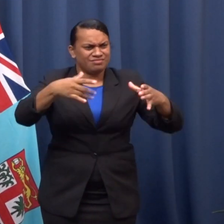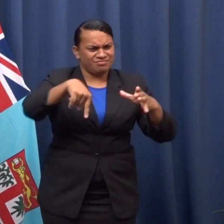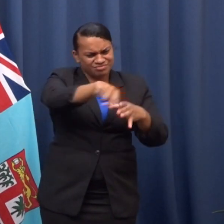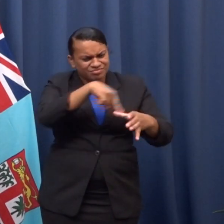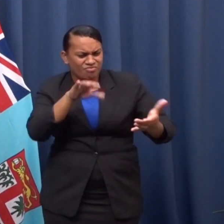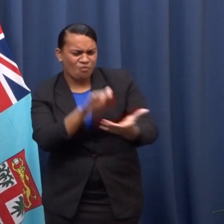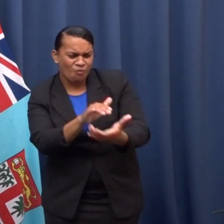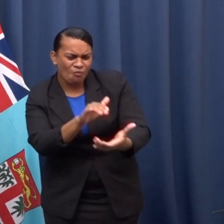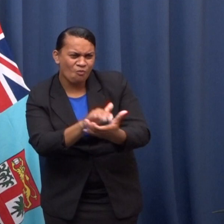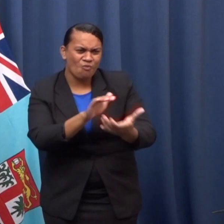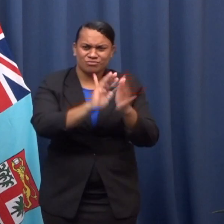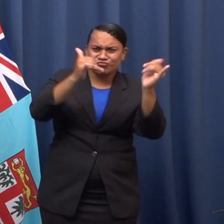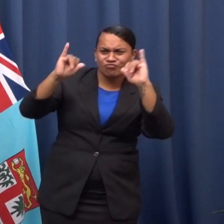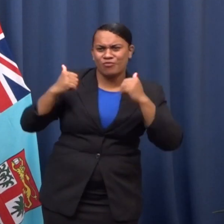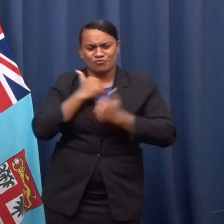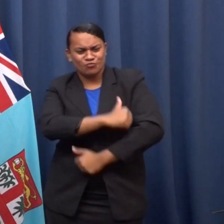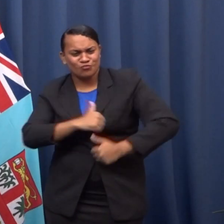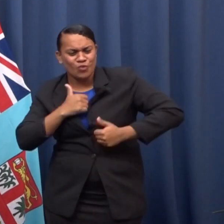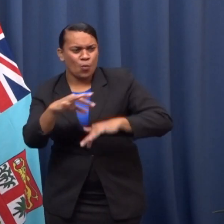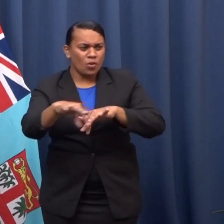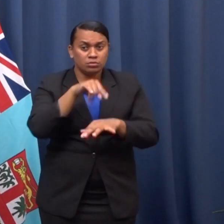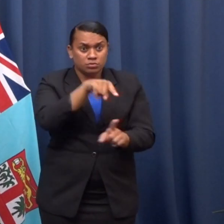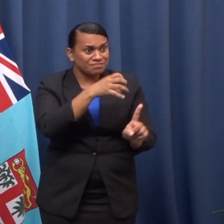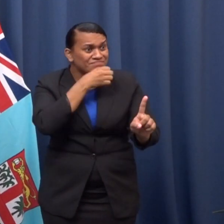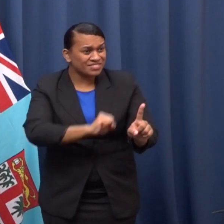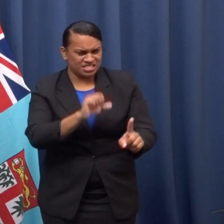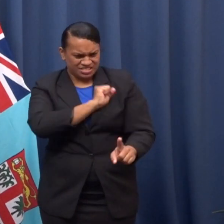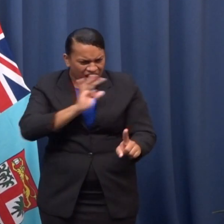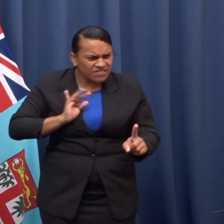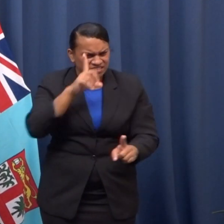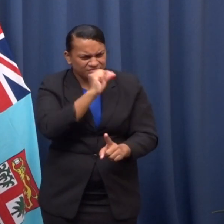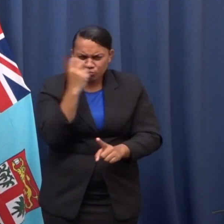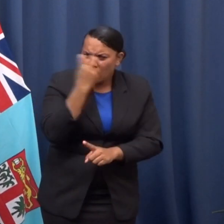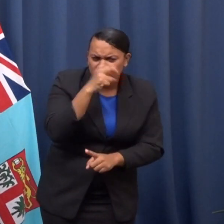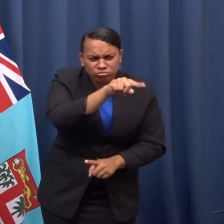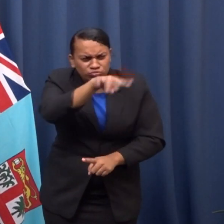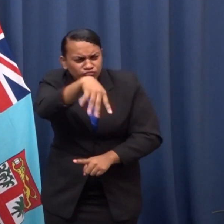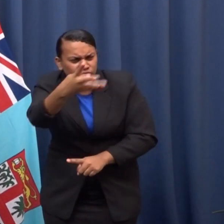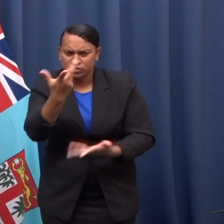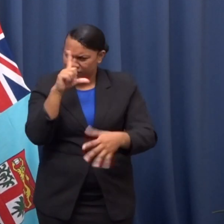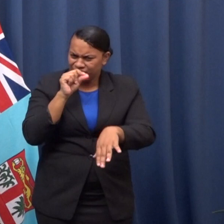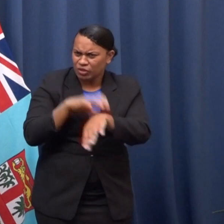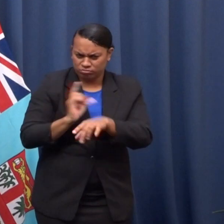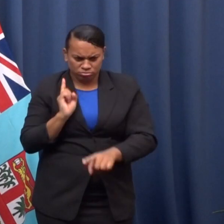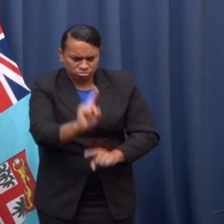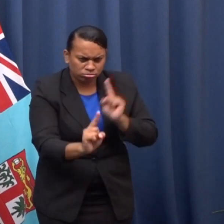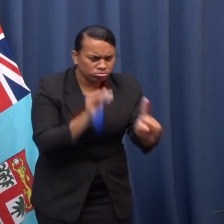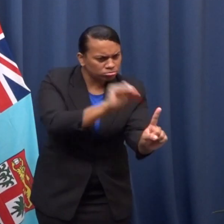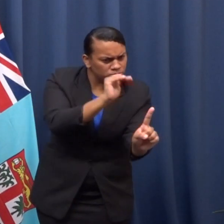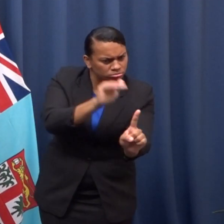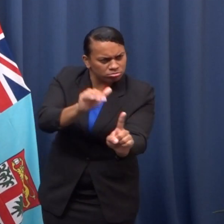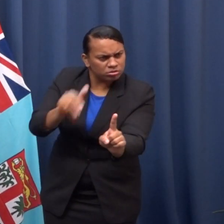the manpower to be able to police this efficiently? And how do you foresee this going forward? Your men being on the ground visiting